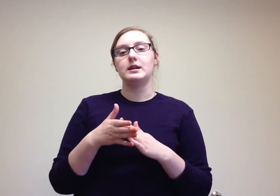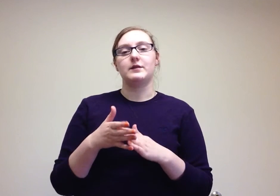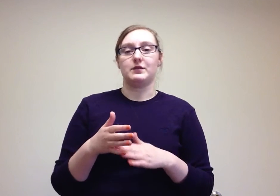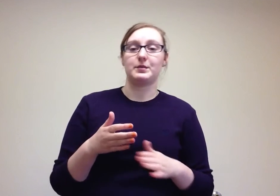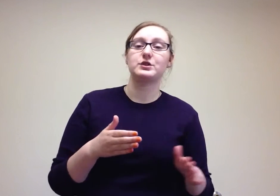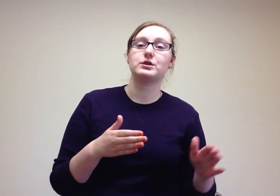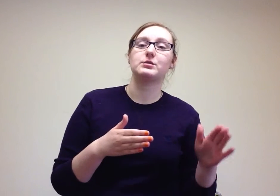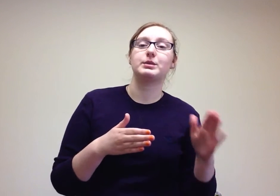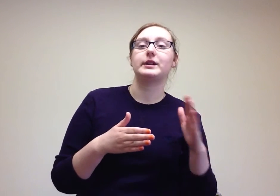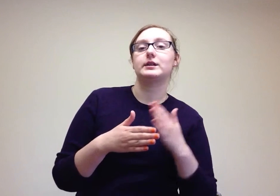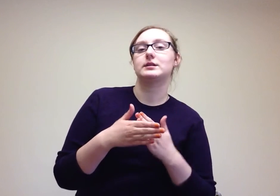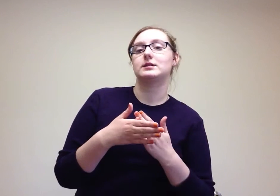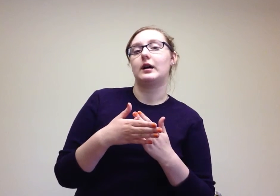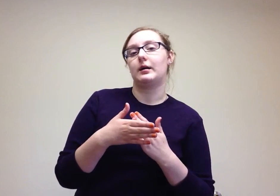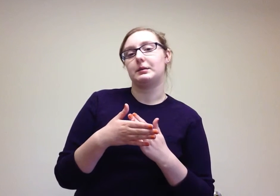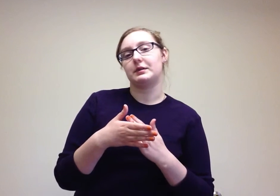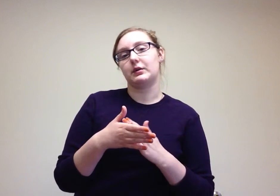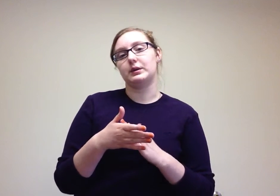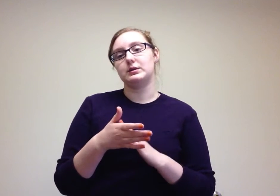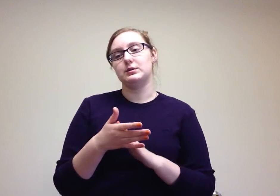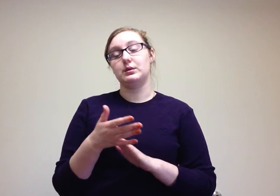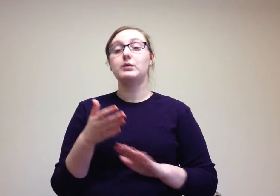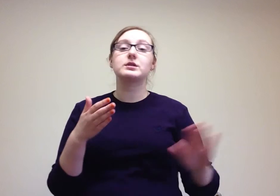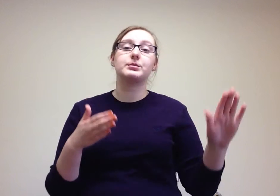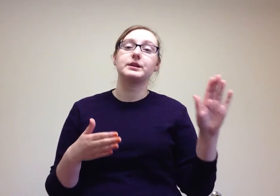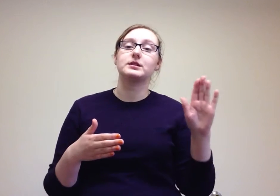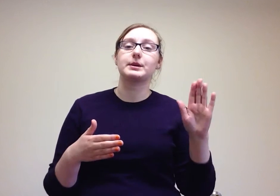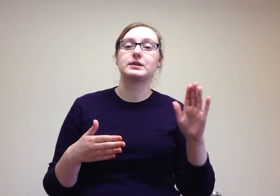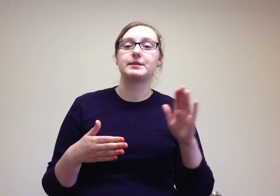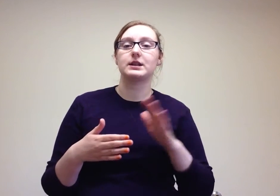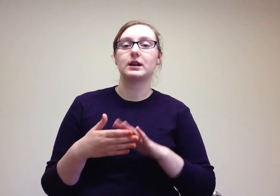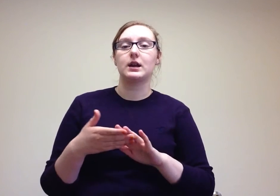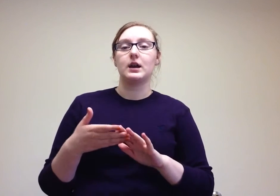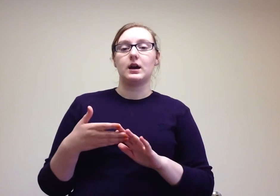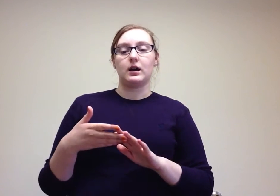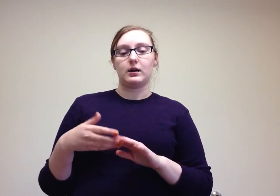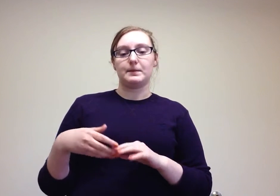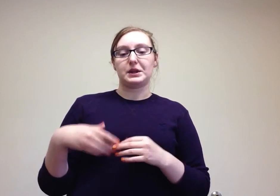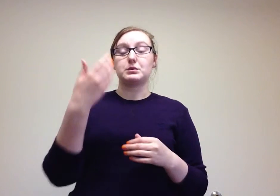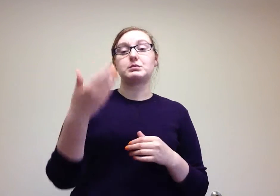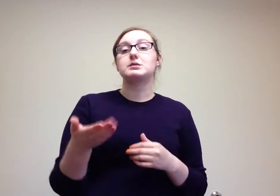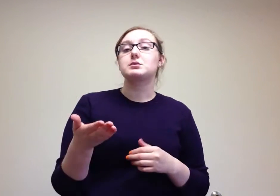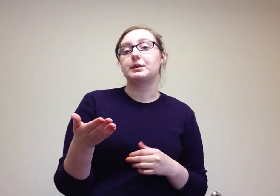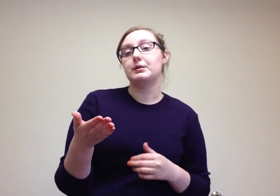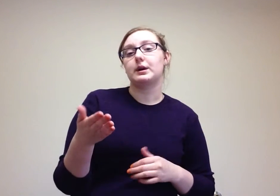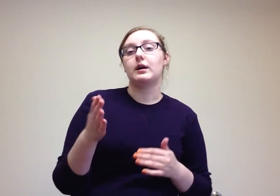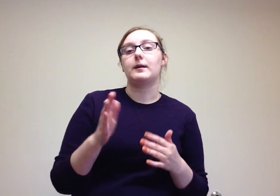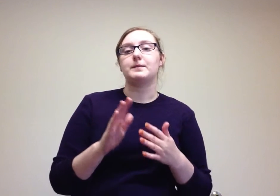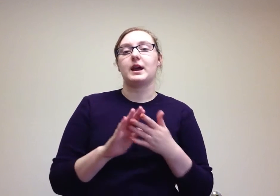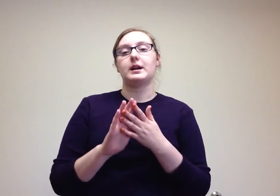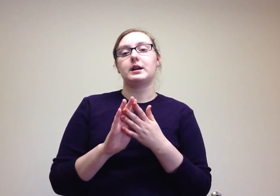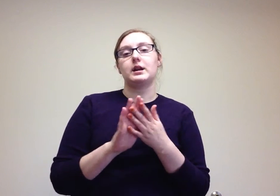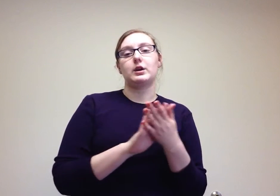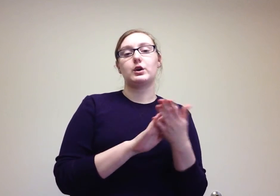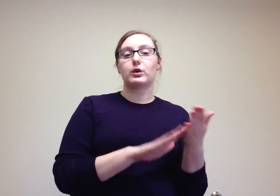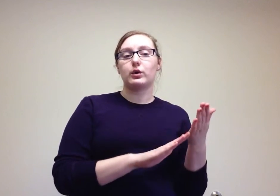giving information to the police, if they're going to go to the police about something. Like, there was one story where they had a girl